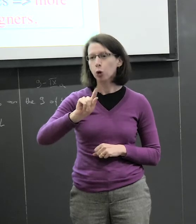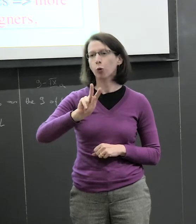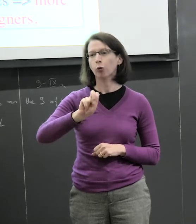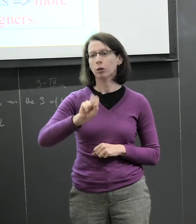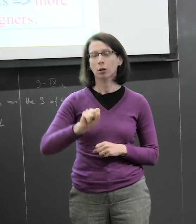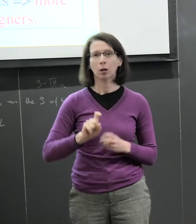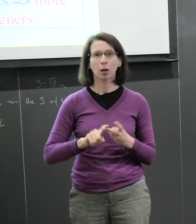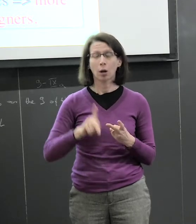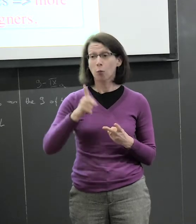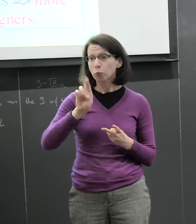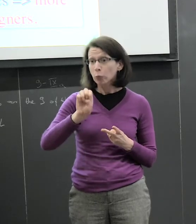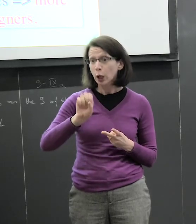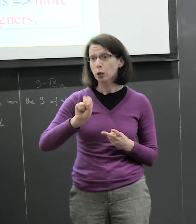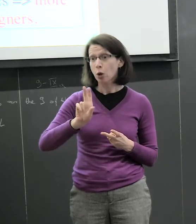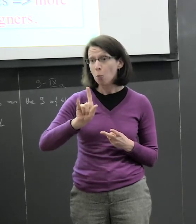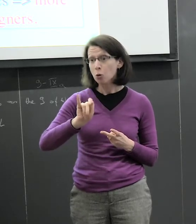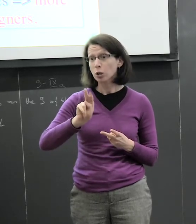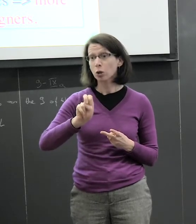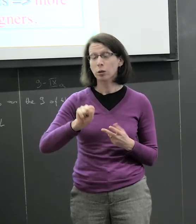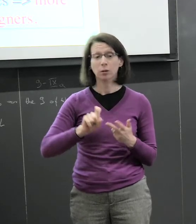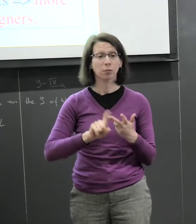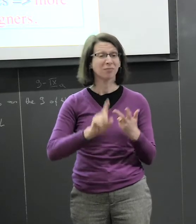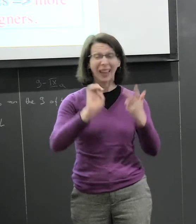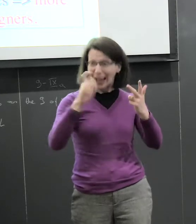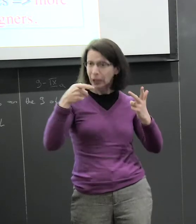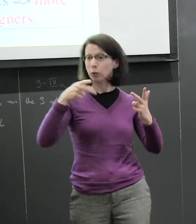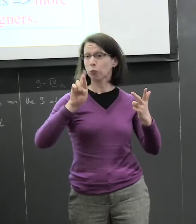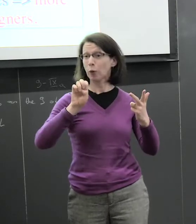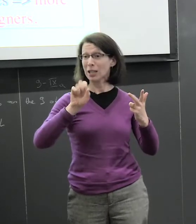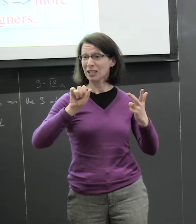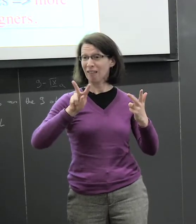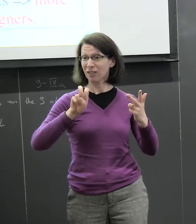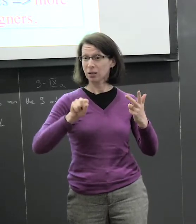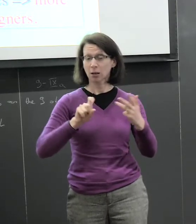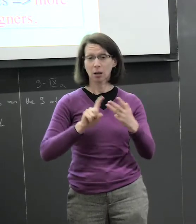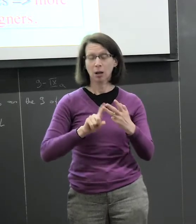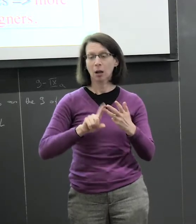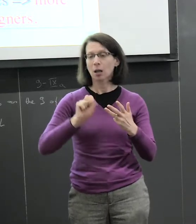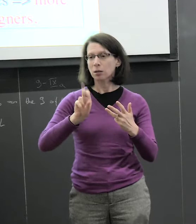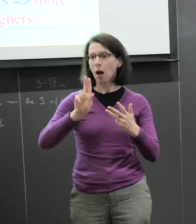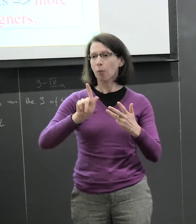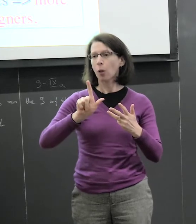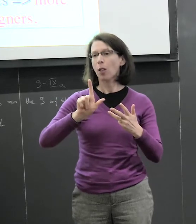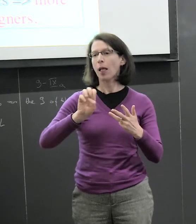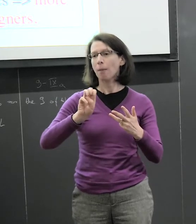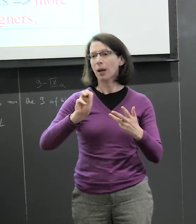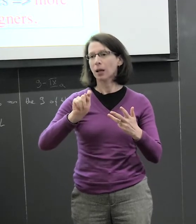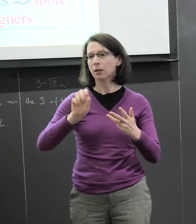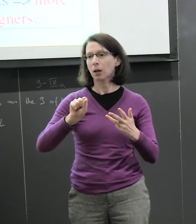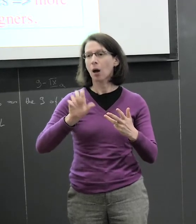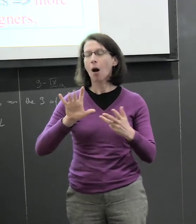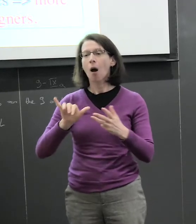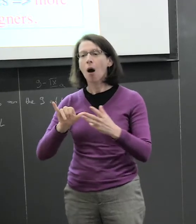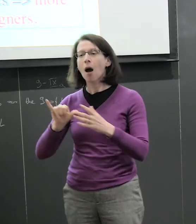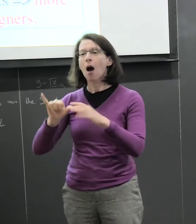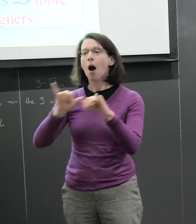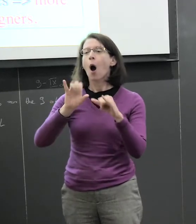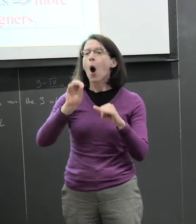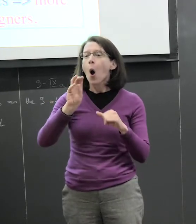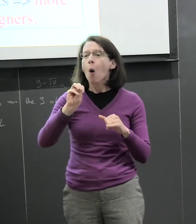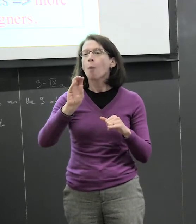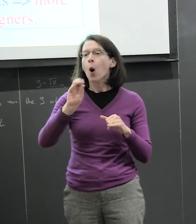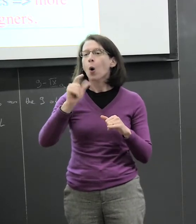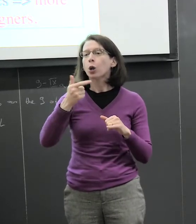presuppositions, expressives that you mentioned, supplements, in fact, homogeneity inferences that Manuel Kretz has worked on